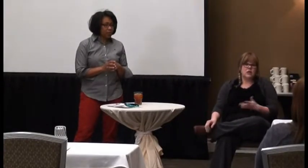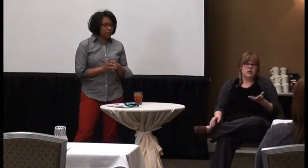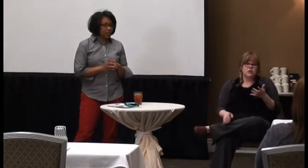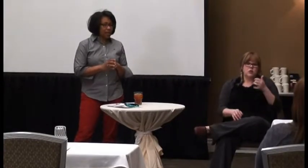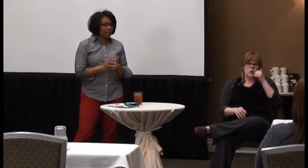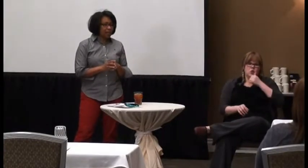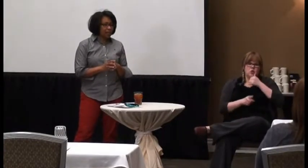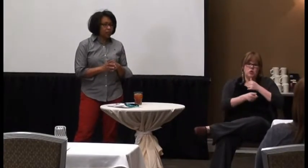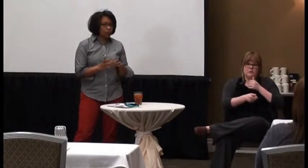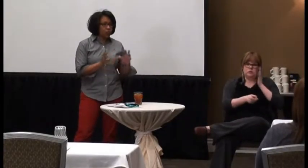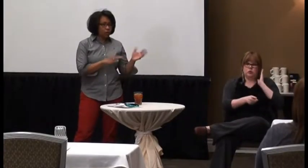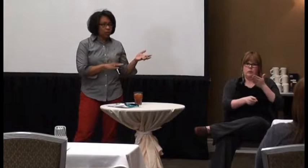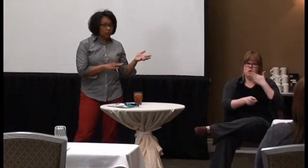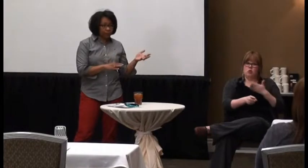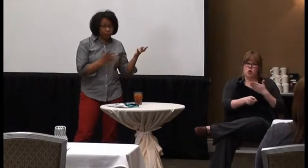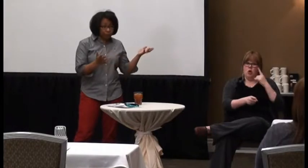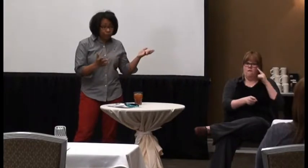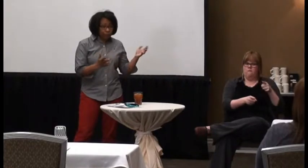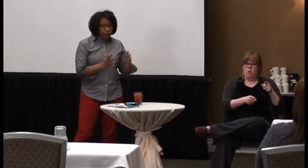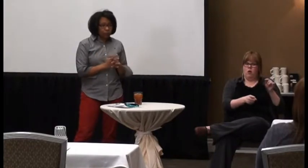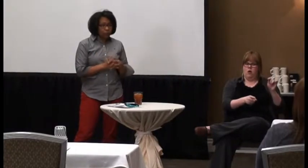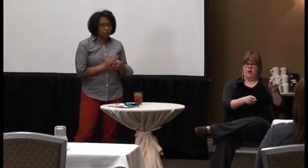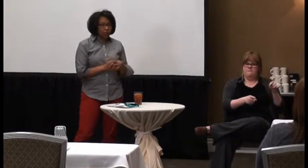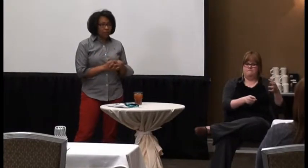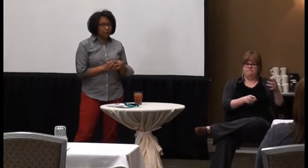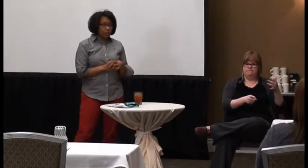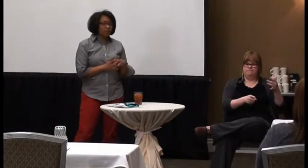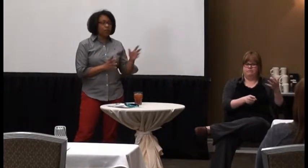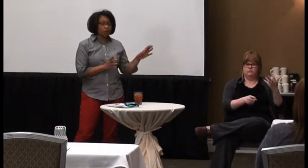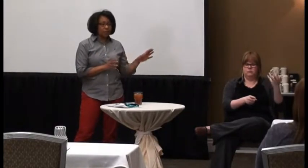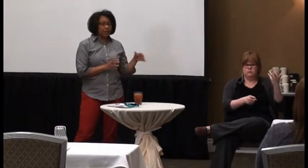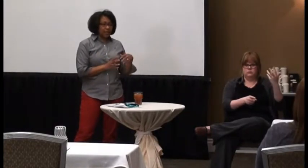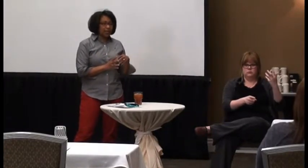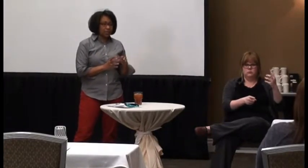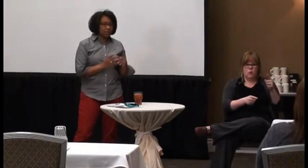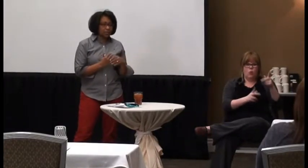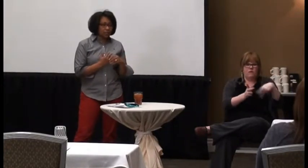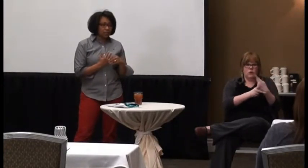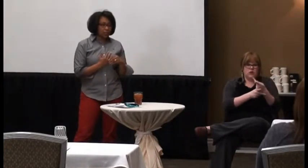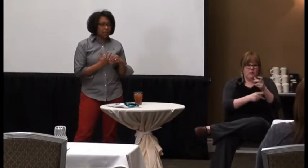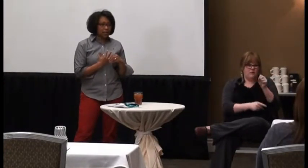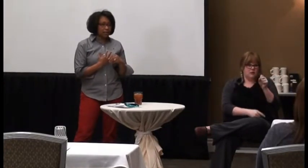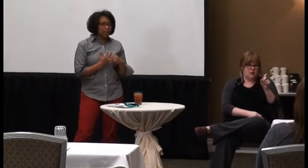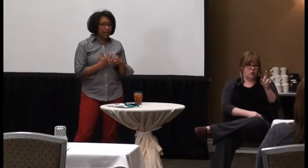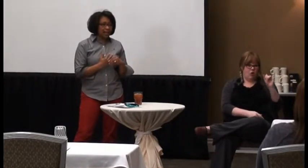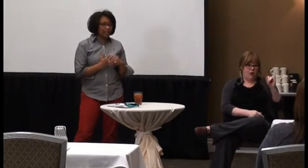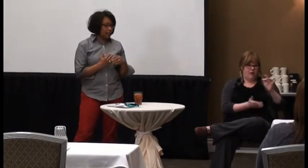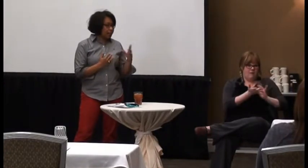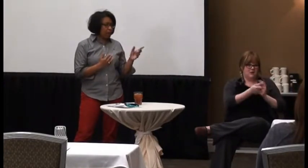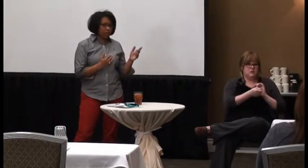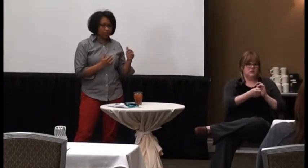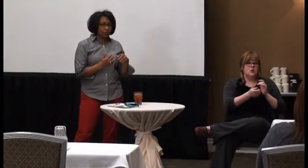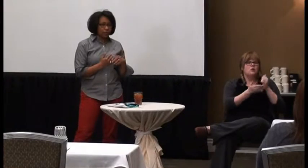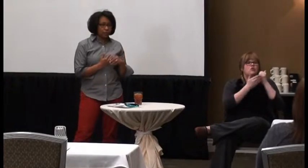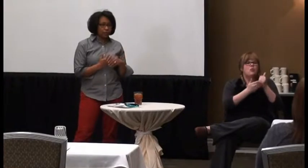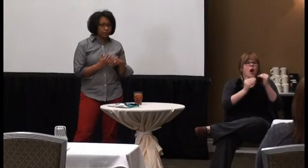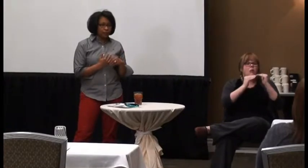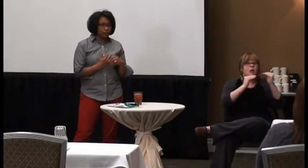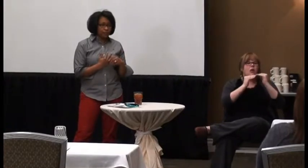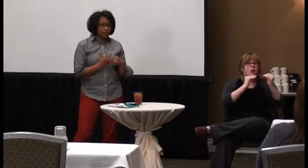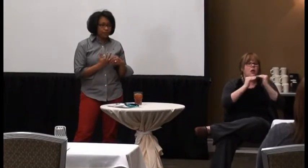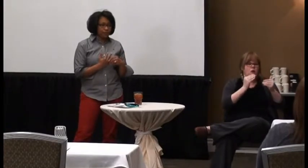probably be a really good candidate for one of those medications to kind of stabilize that prior to.